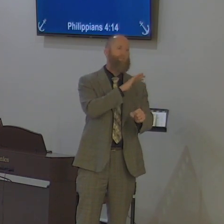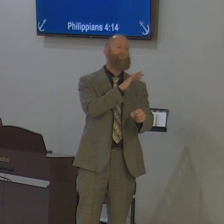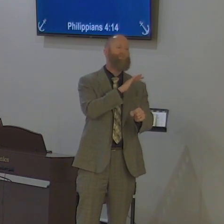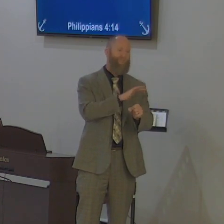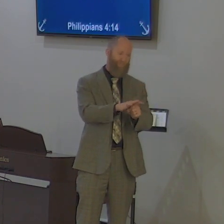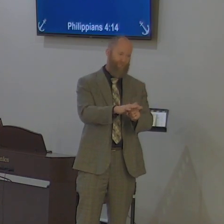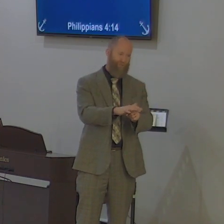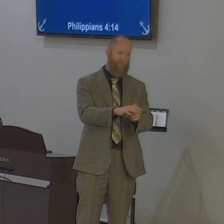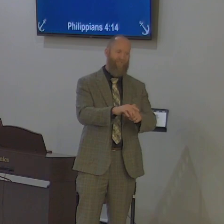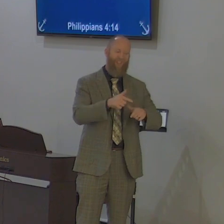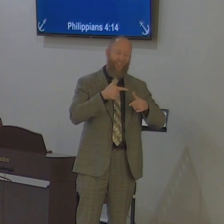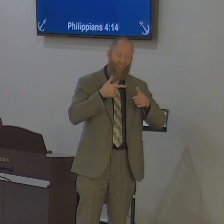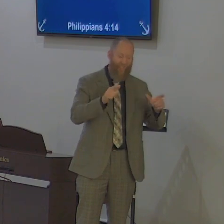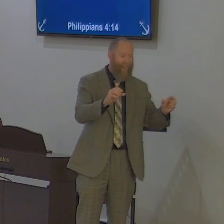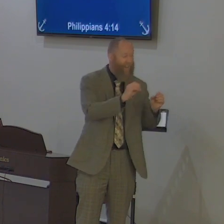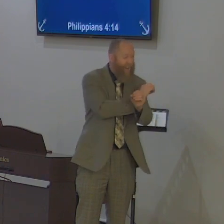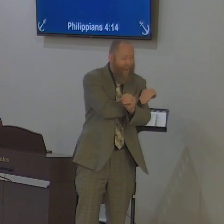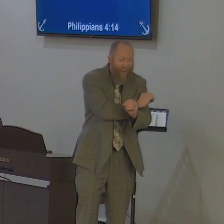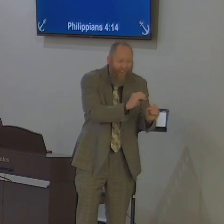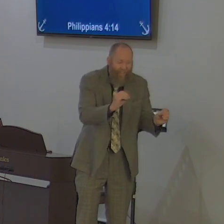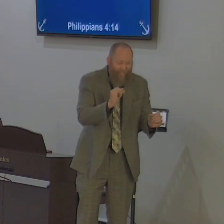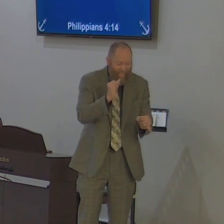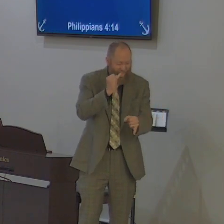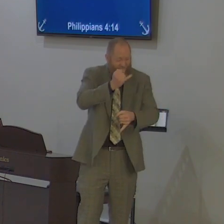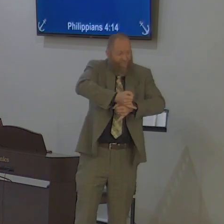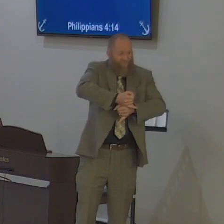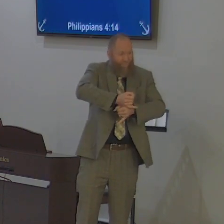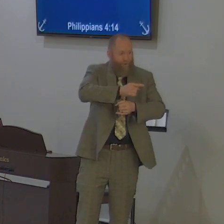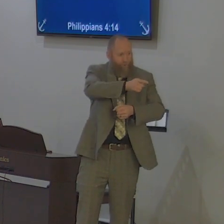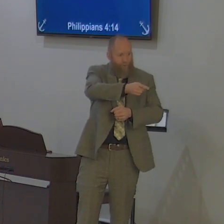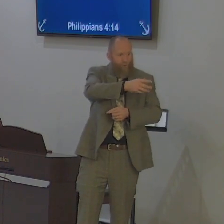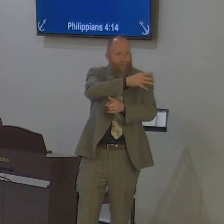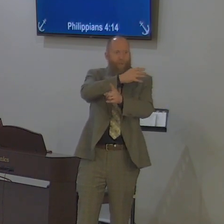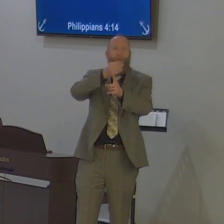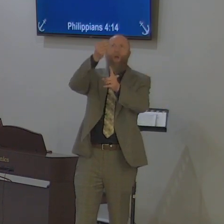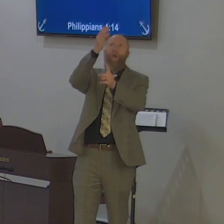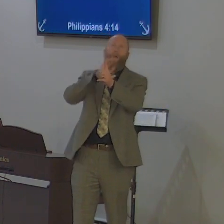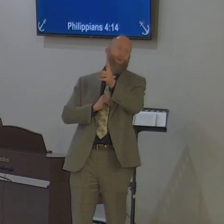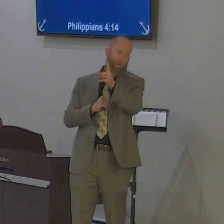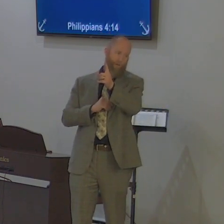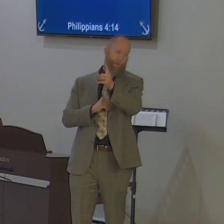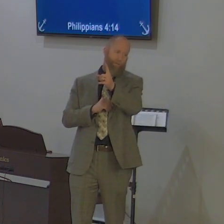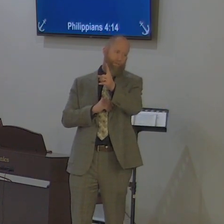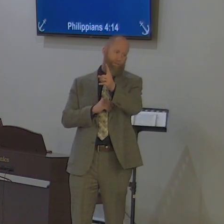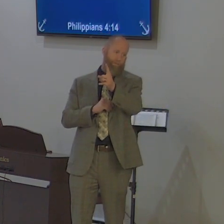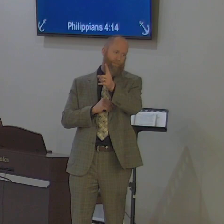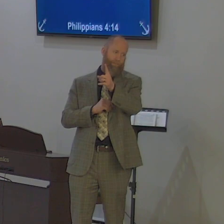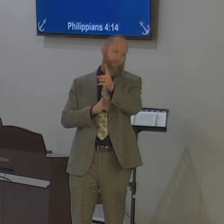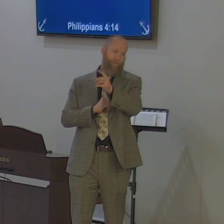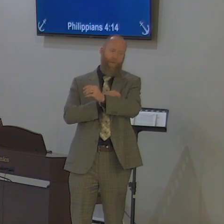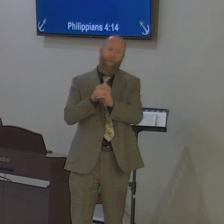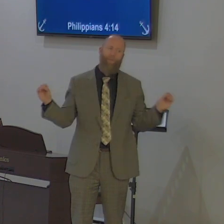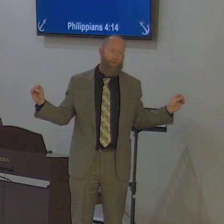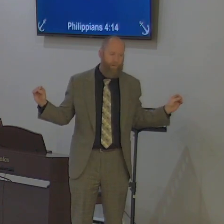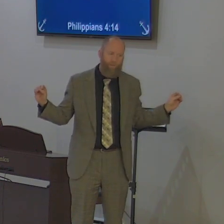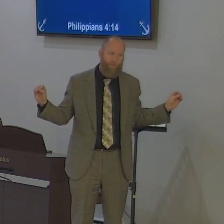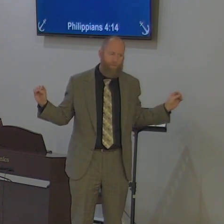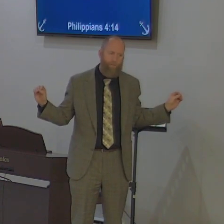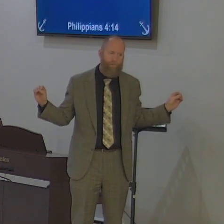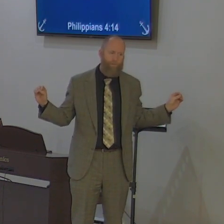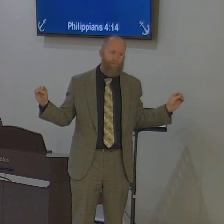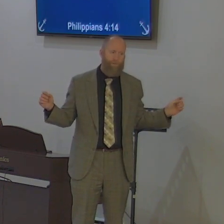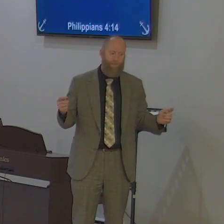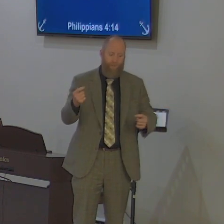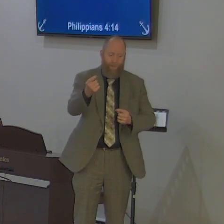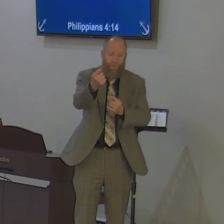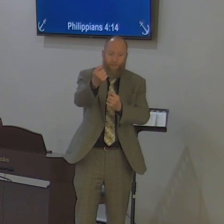vanity get between you and robustly serving an all-sufficient Christ. You know why? Because that's